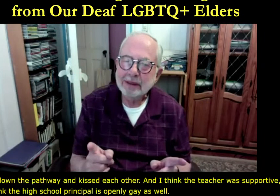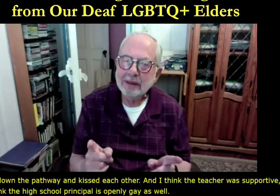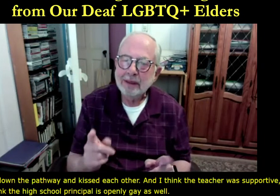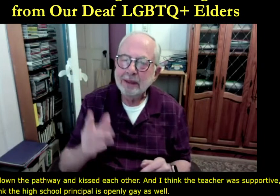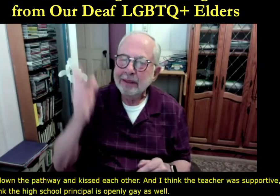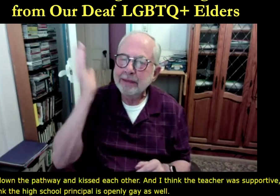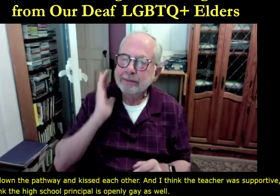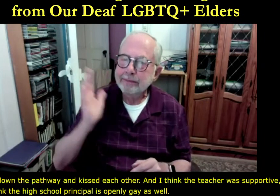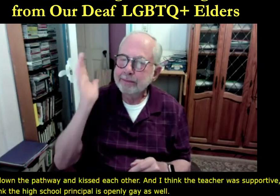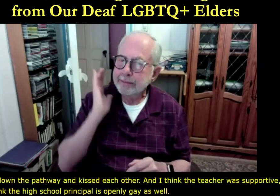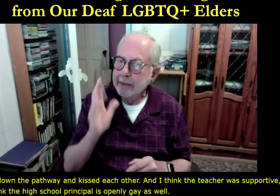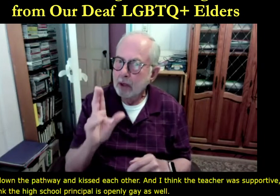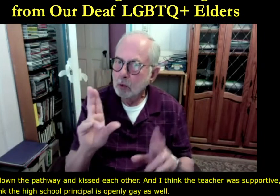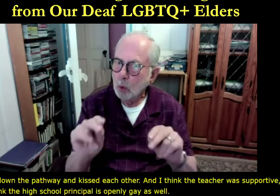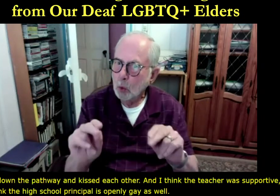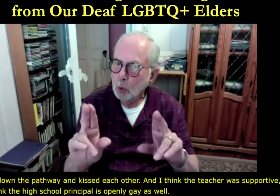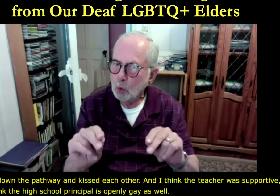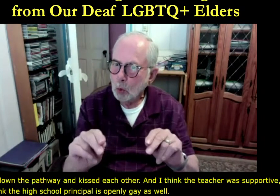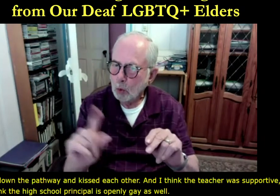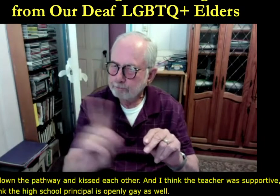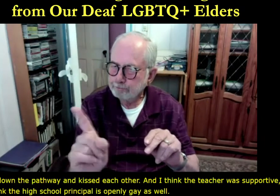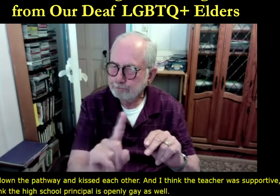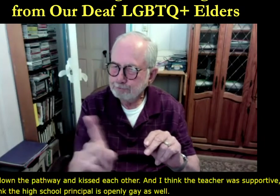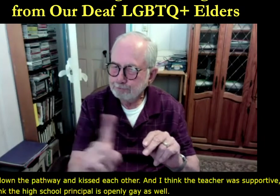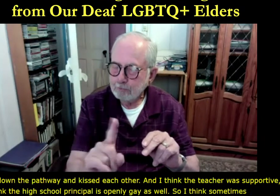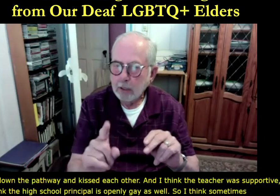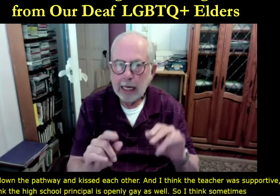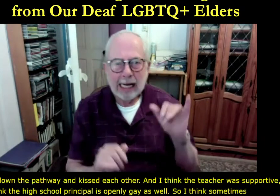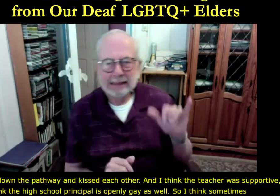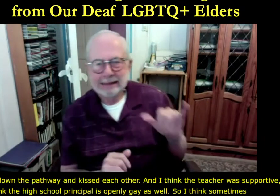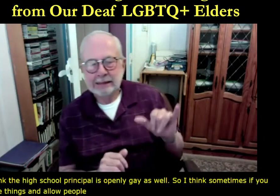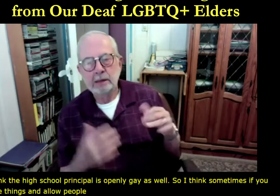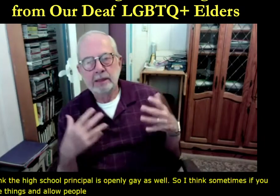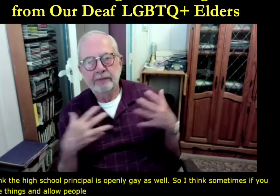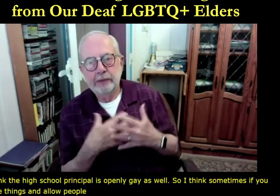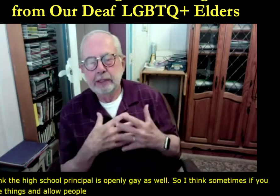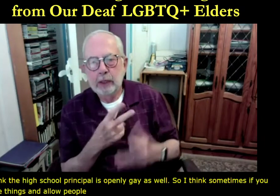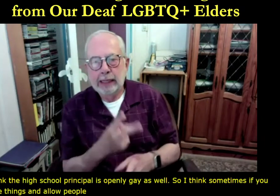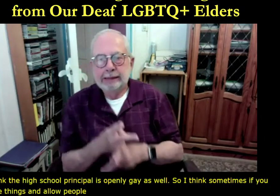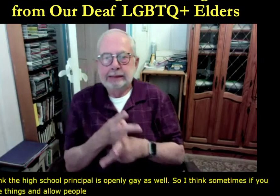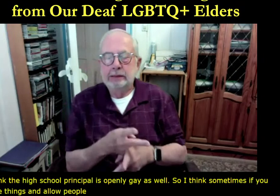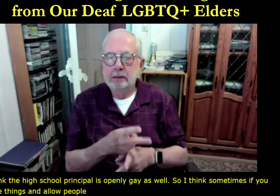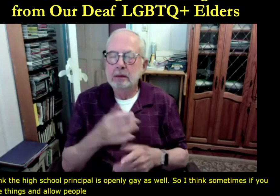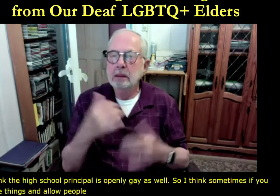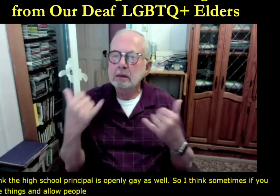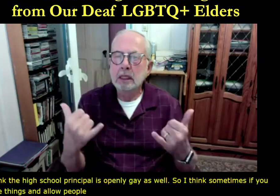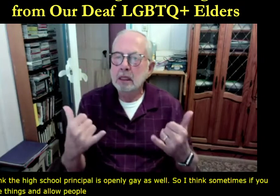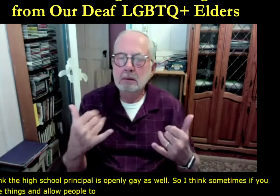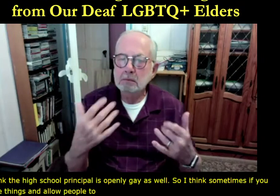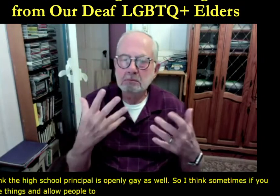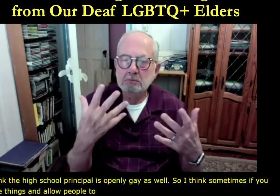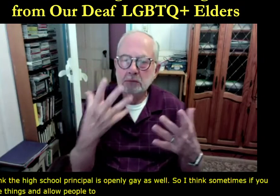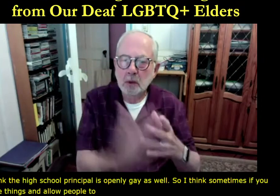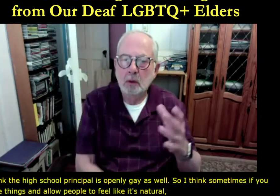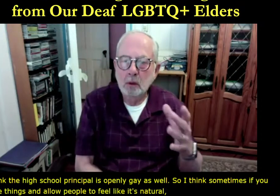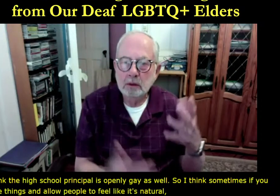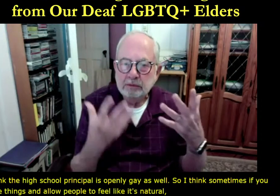if they don't hide it's just different right back in the day that's not how it was people were afraid they had to be careful